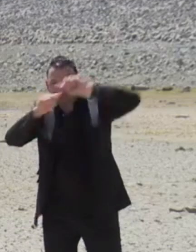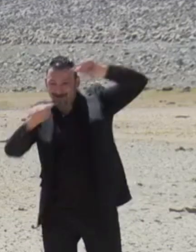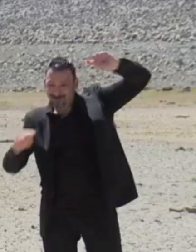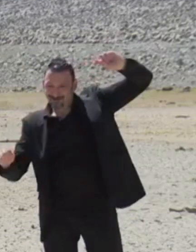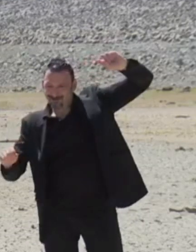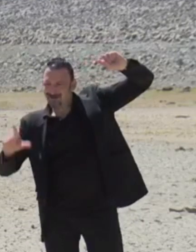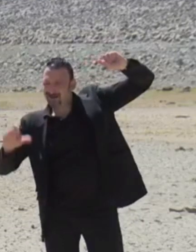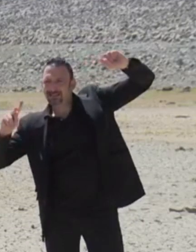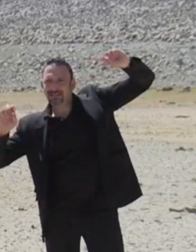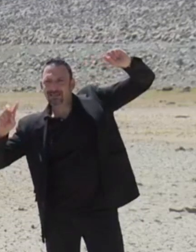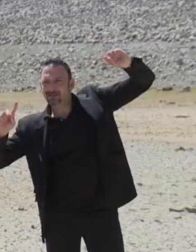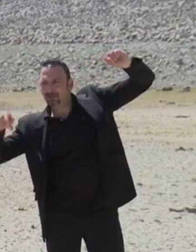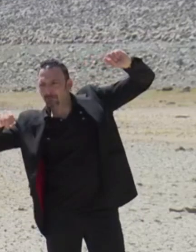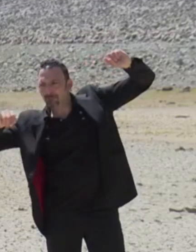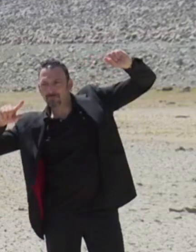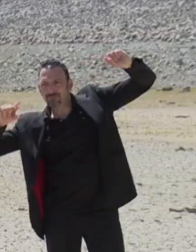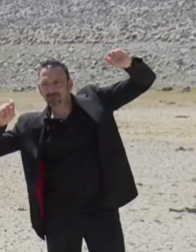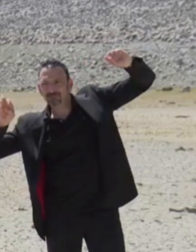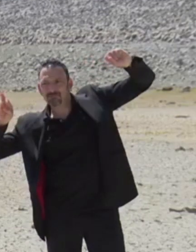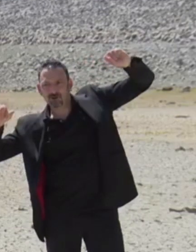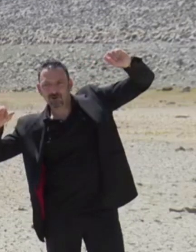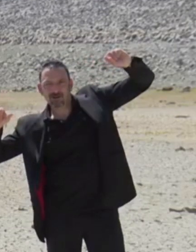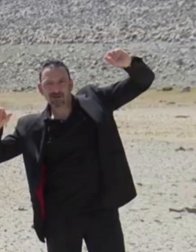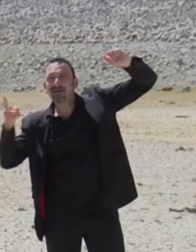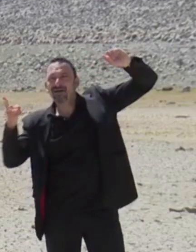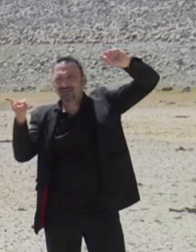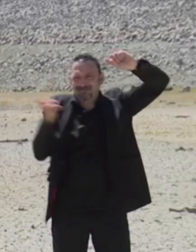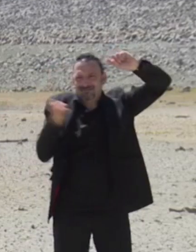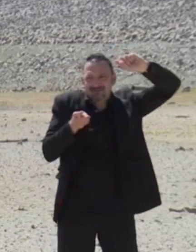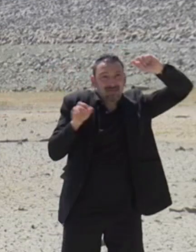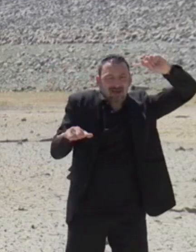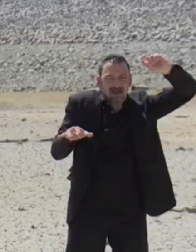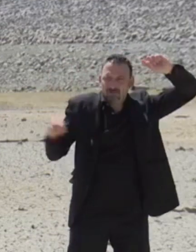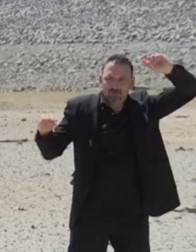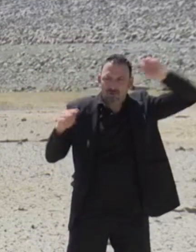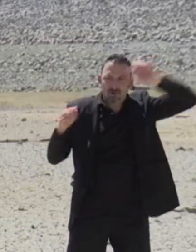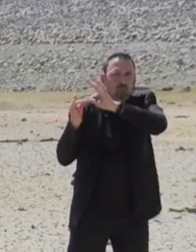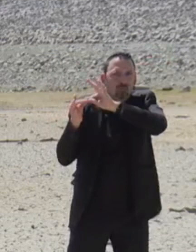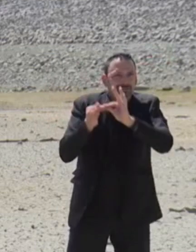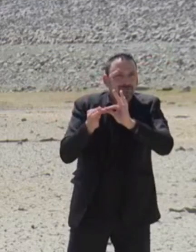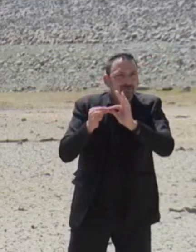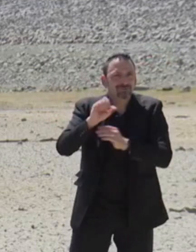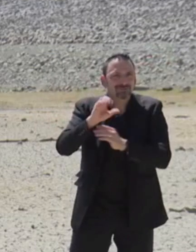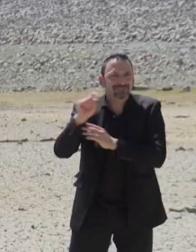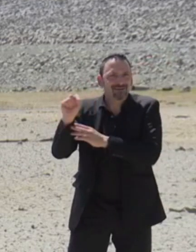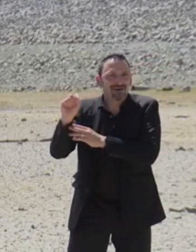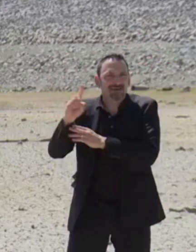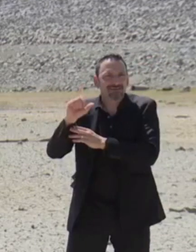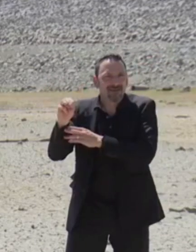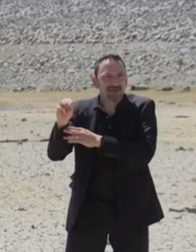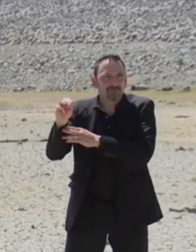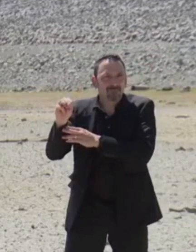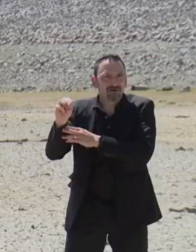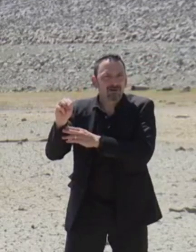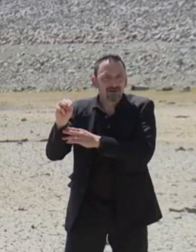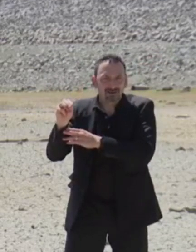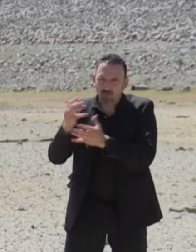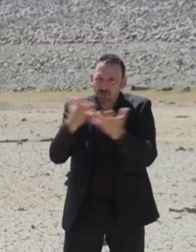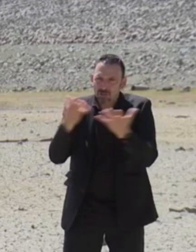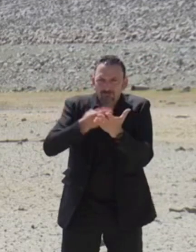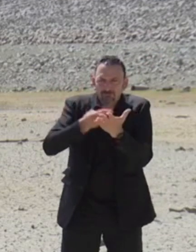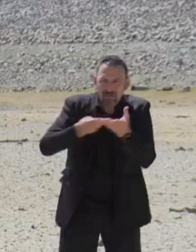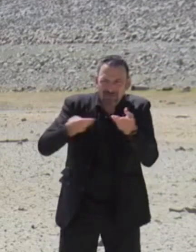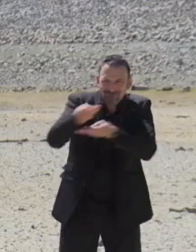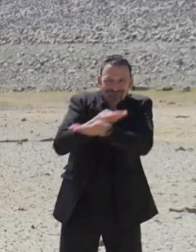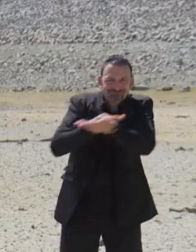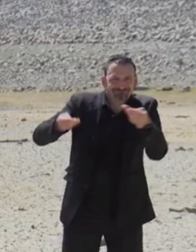Pillsbury and Scott Dam up there. I know that that's currently in the process of being reauthorized through FERC, which is a federal agency. But I'm wondering